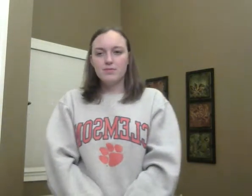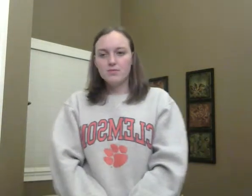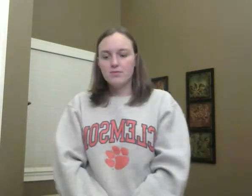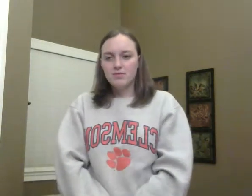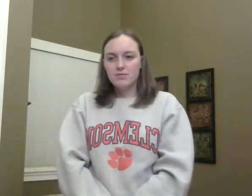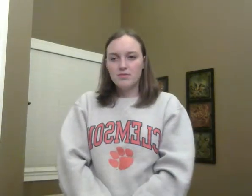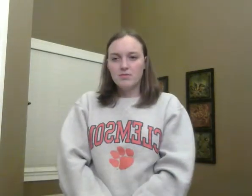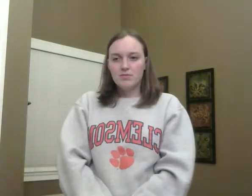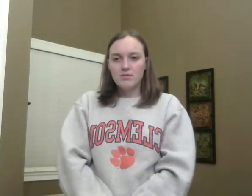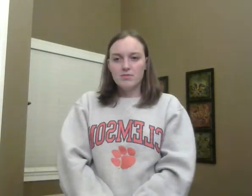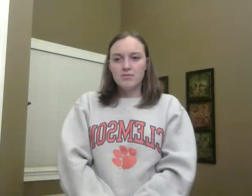It looks like a large mosquito.